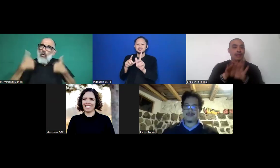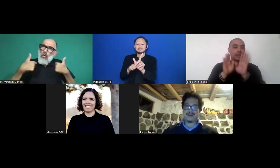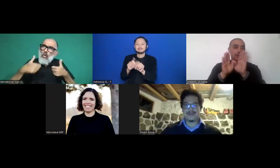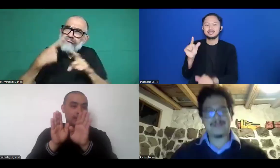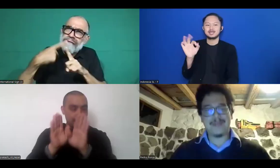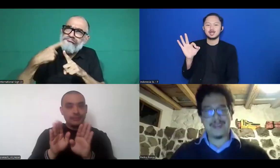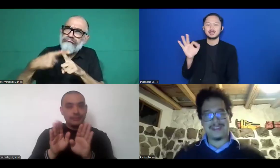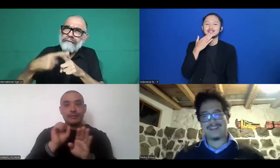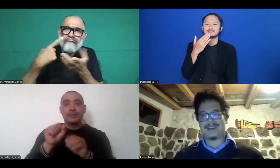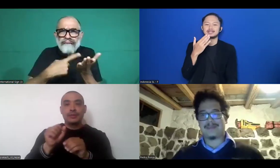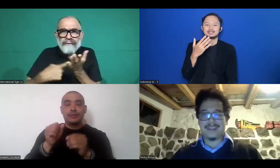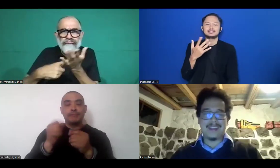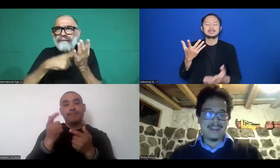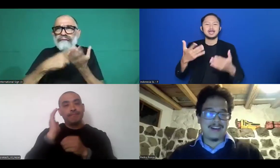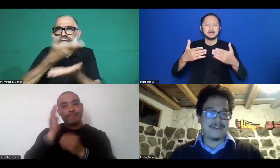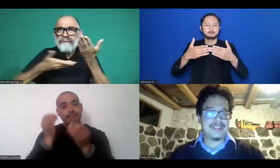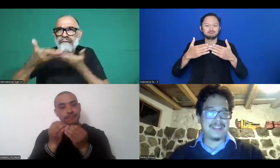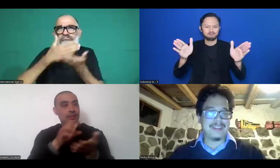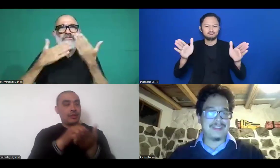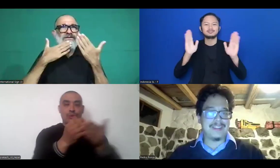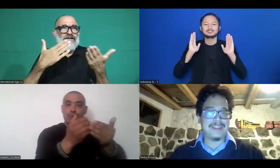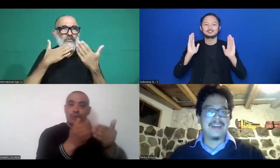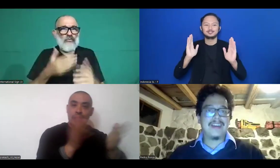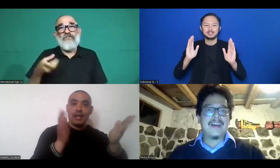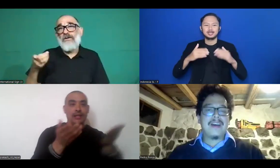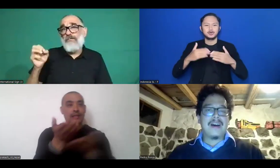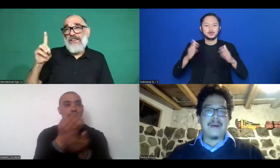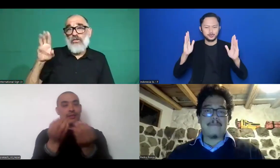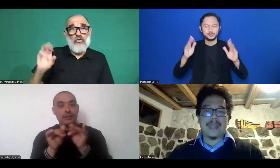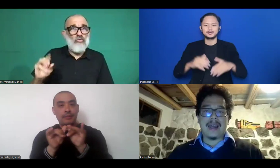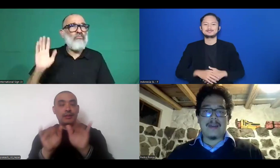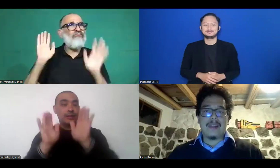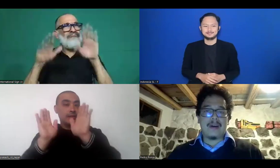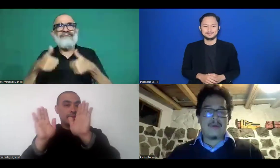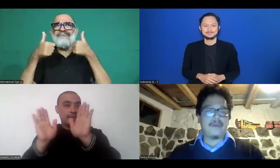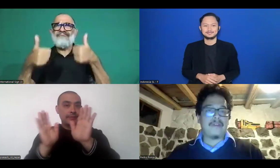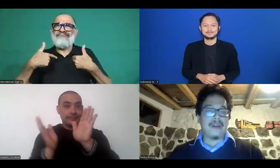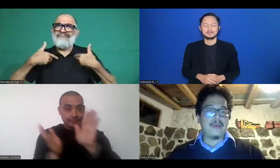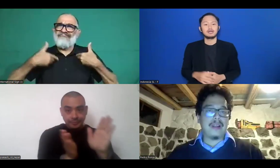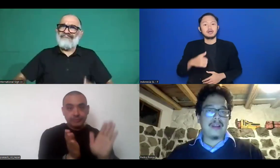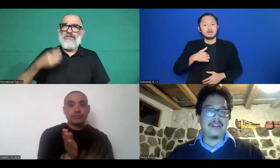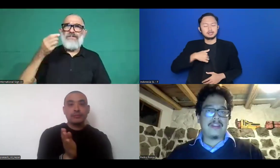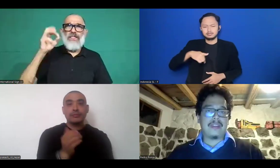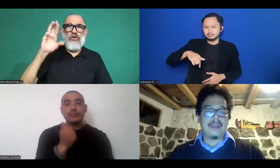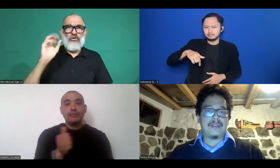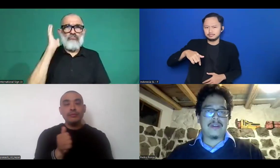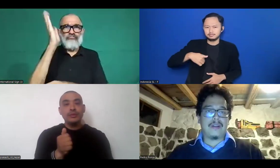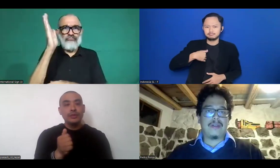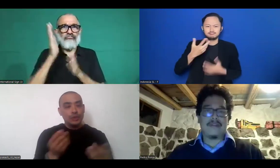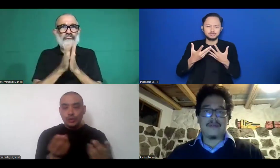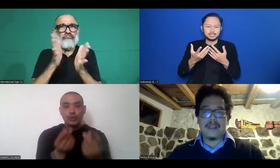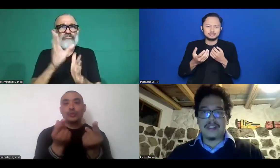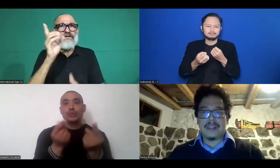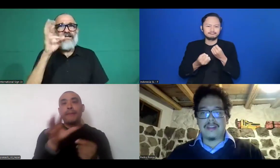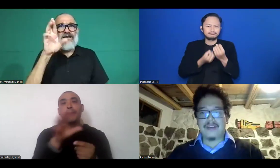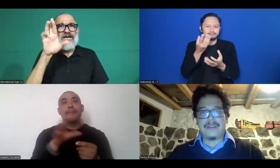for opening up the space and for setting the scene. I will now very quickly take us all